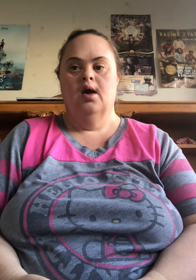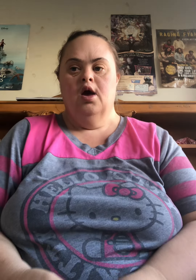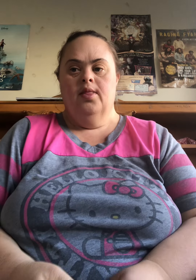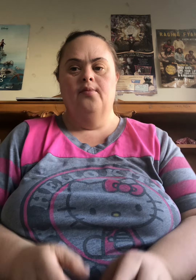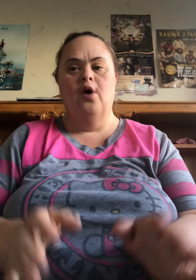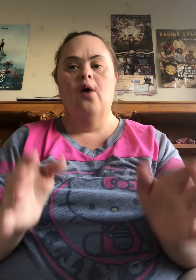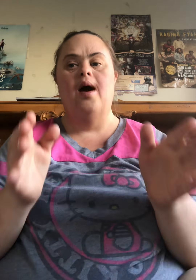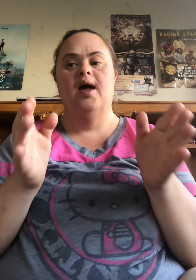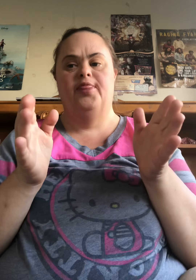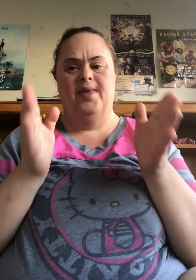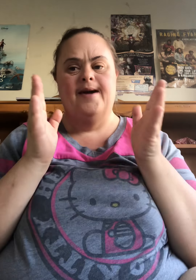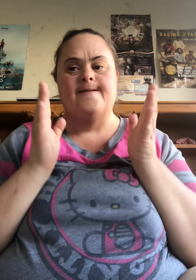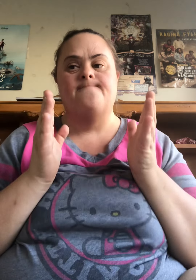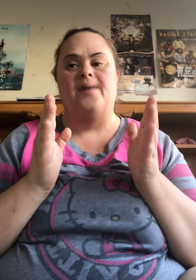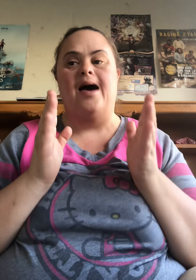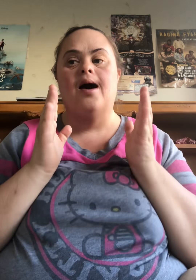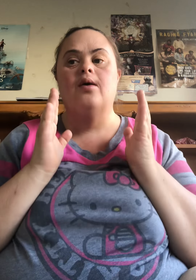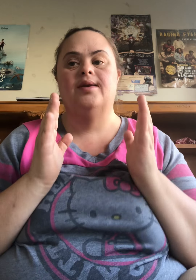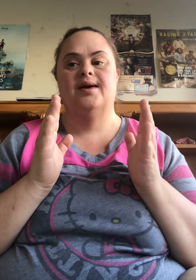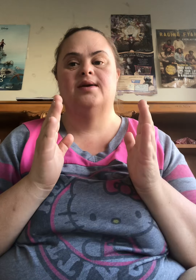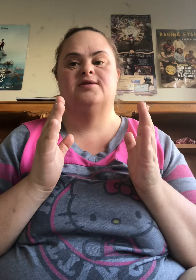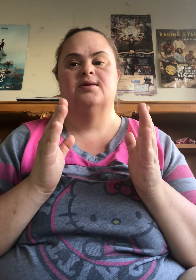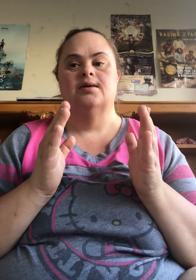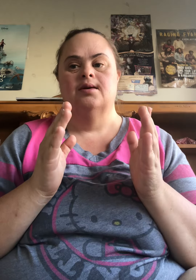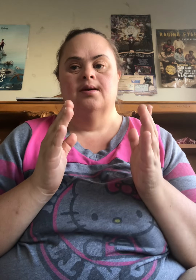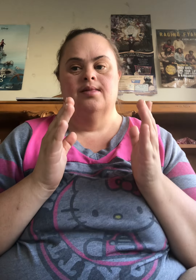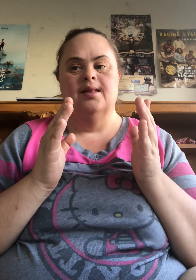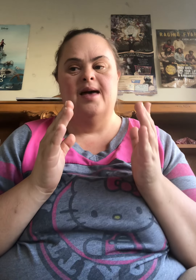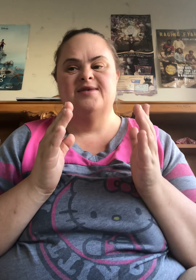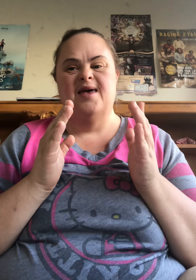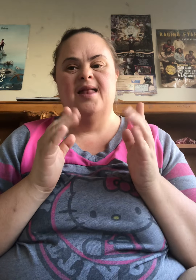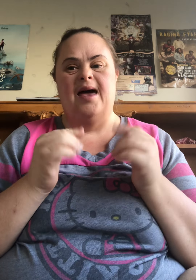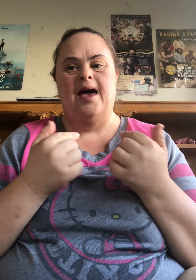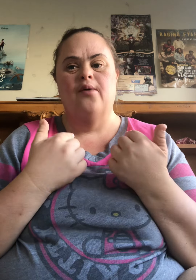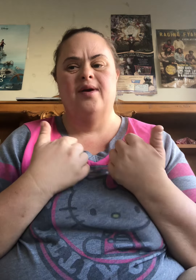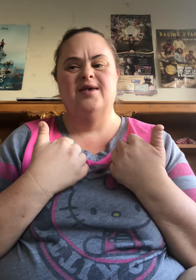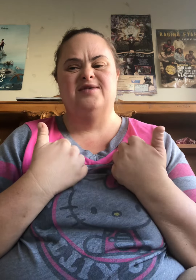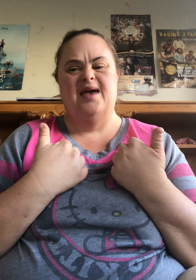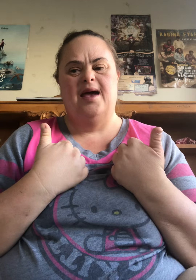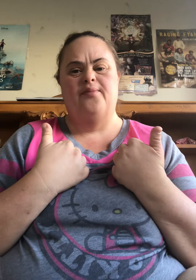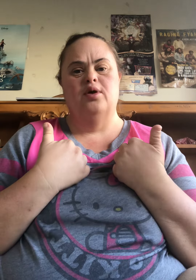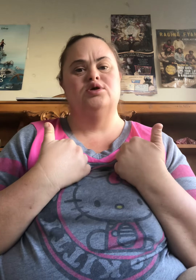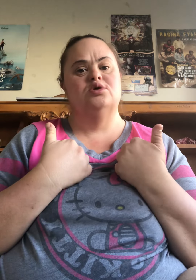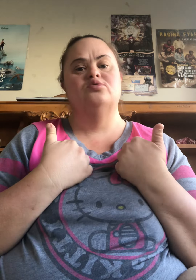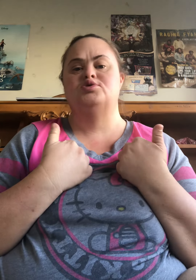The more I think about it, the less that I was able to